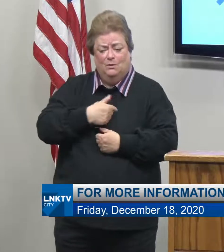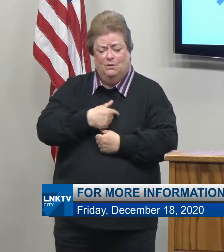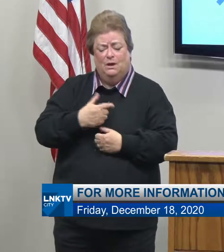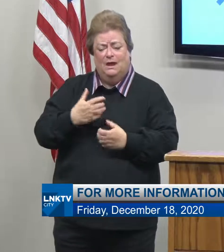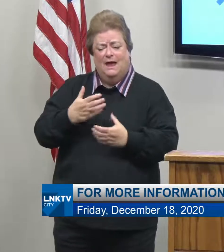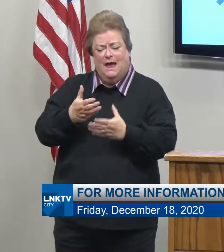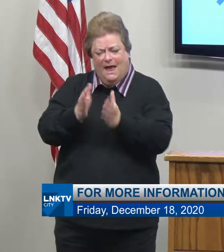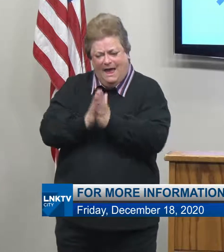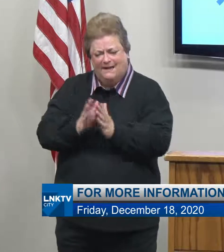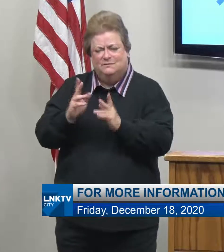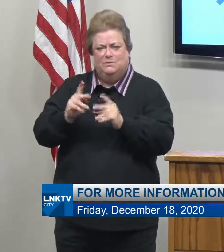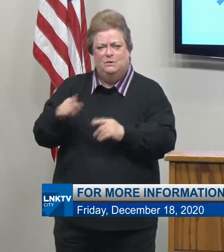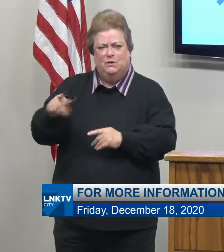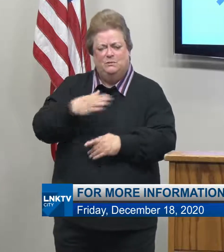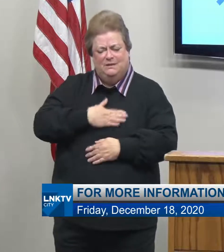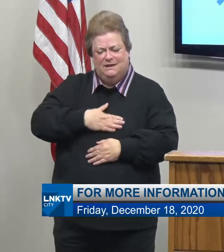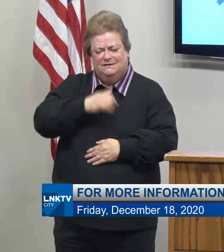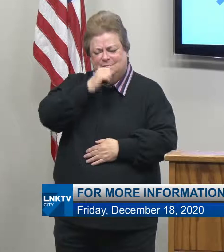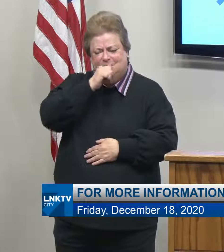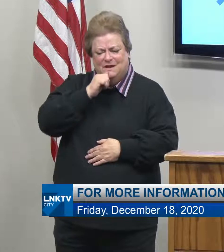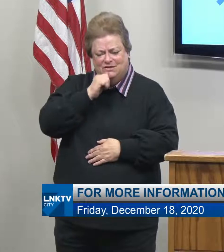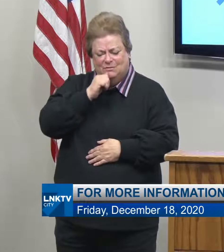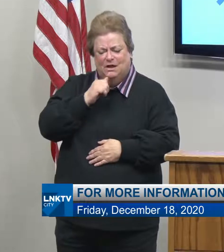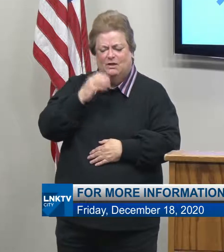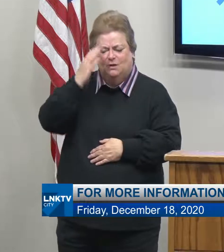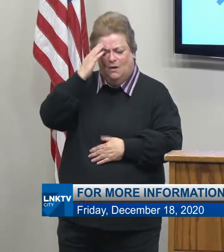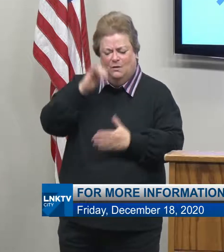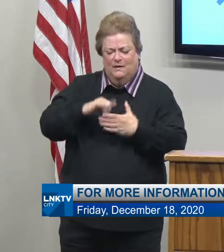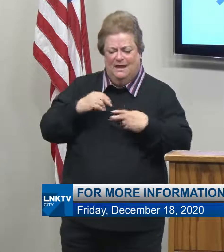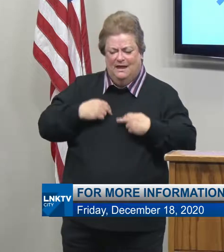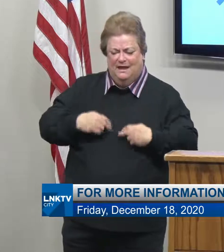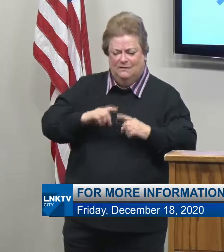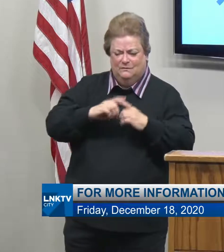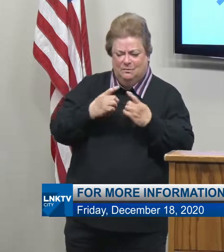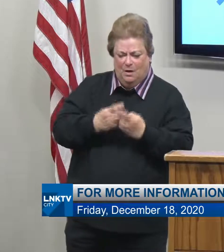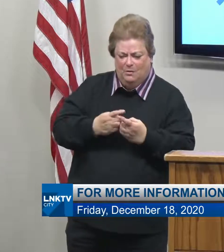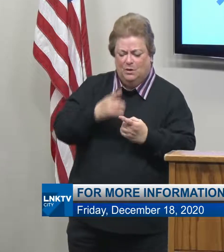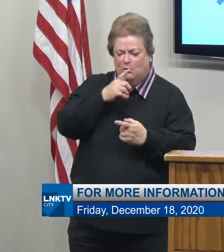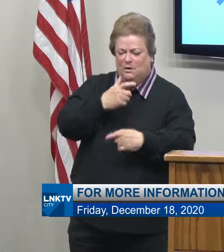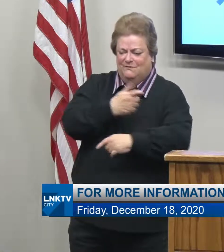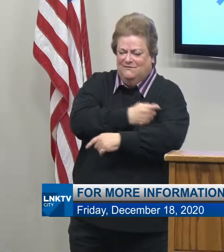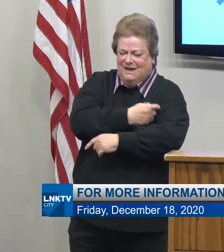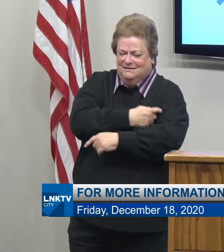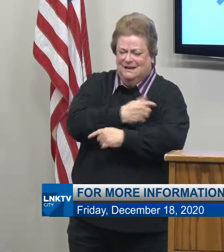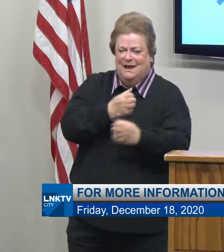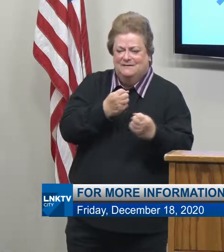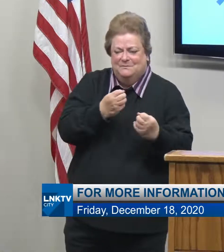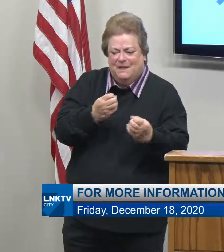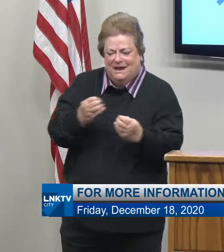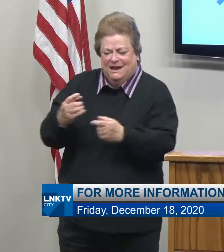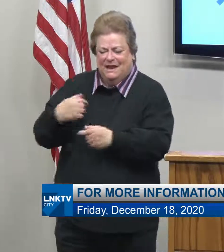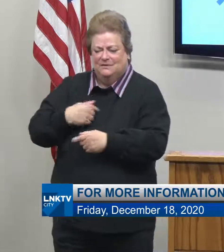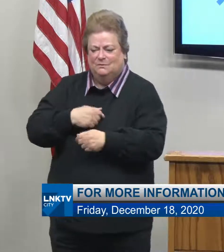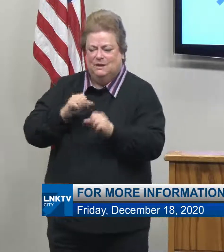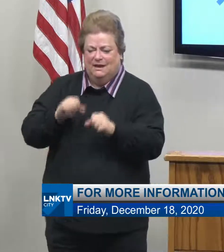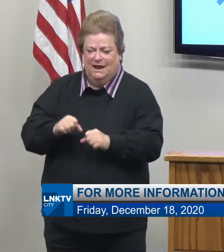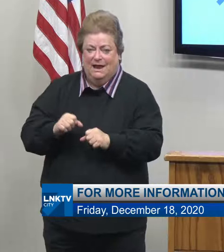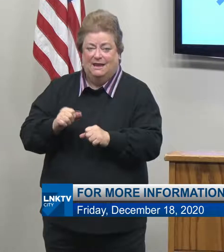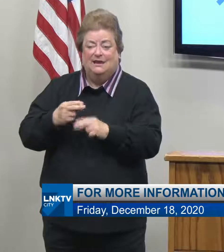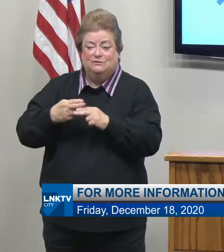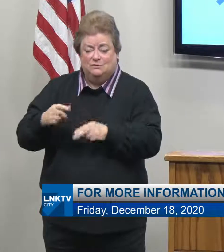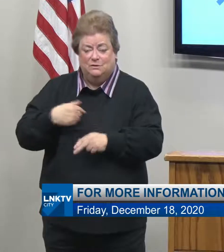patience. Please know that the health department and our partners will be vaccinating as many people as we can, as soon as we